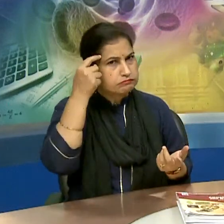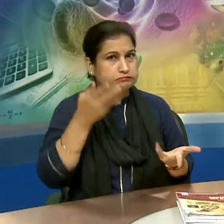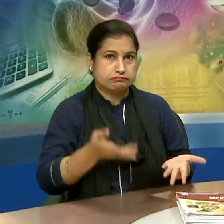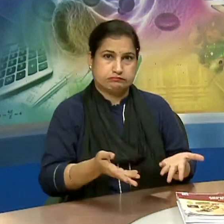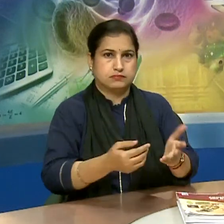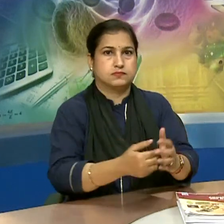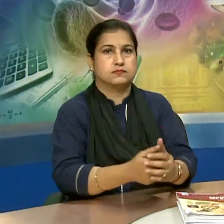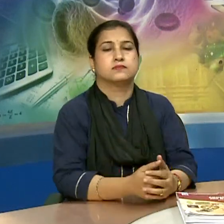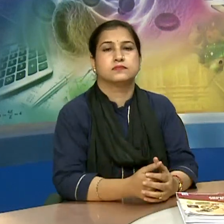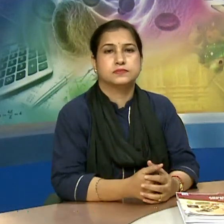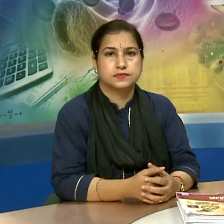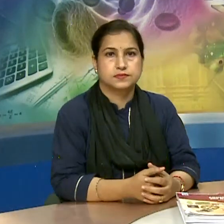transactions.